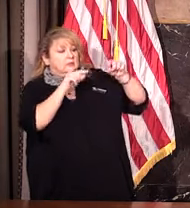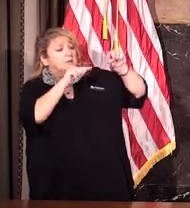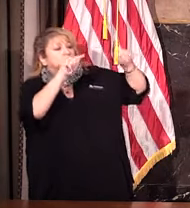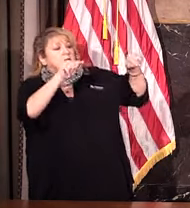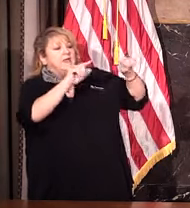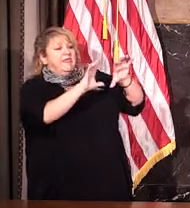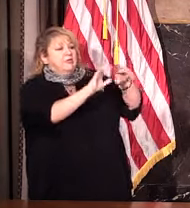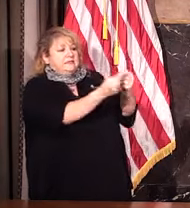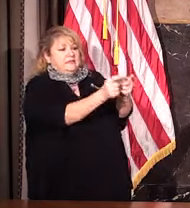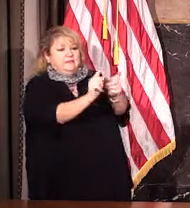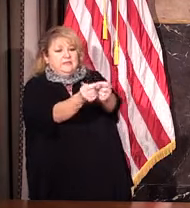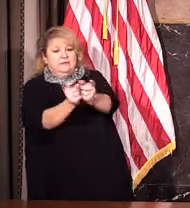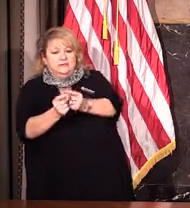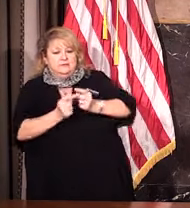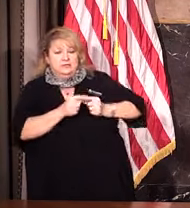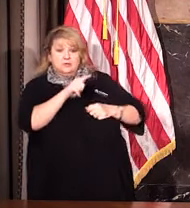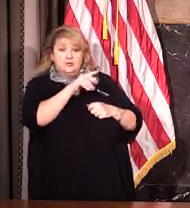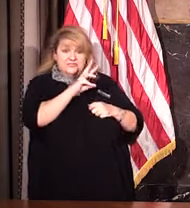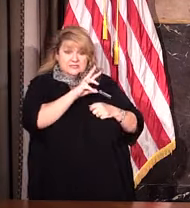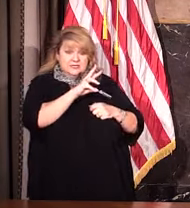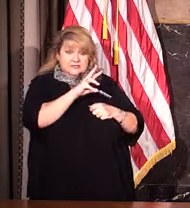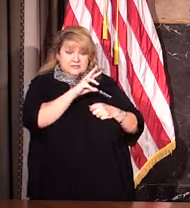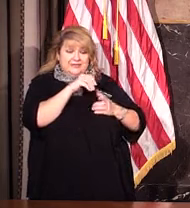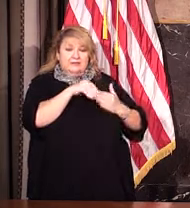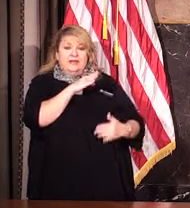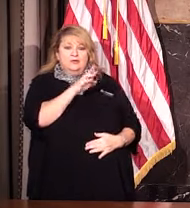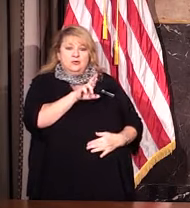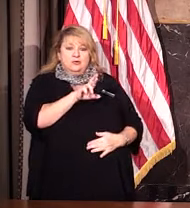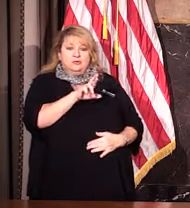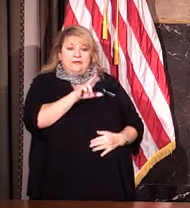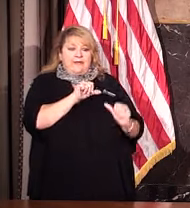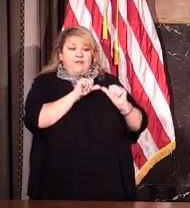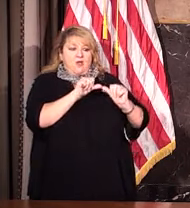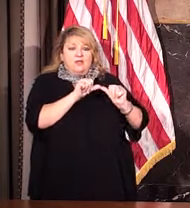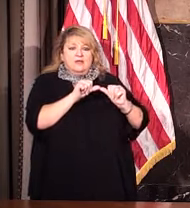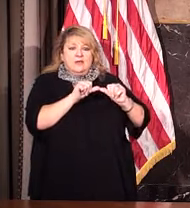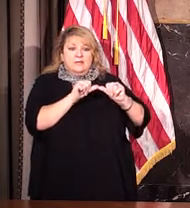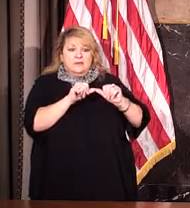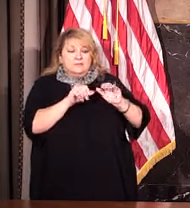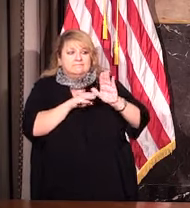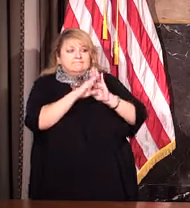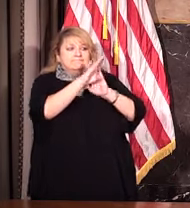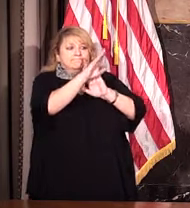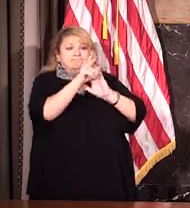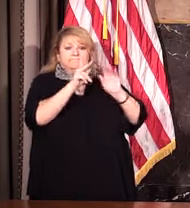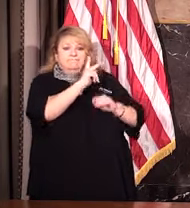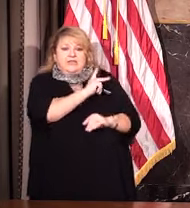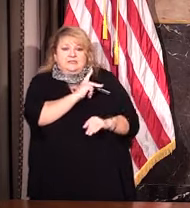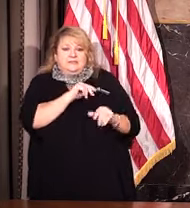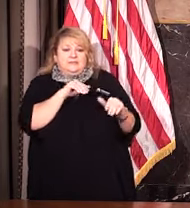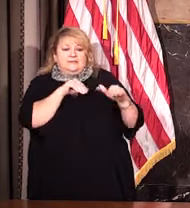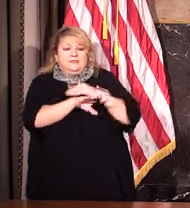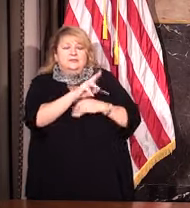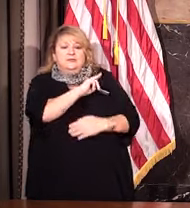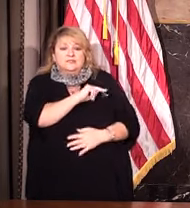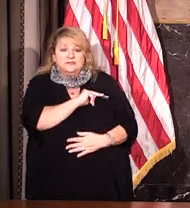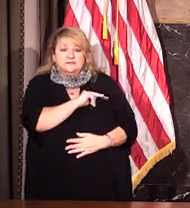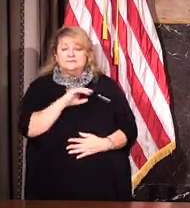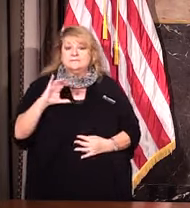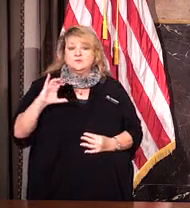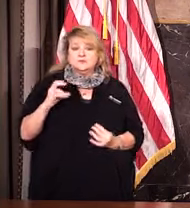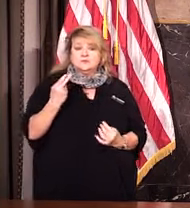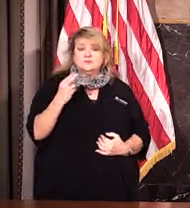the oncoming surge of patients to our hospitals. In introduction, my name is Christopher Thomas, and